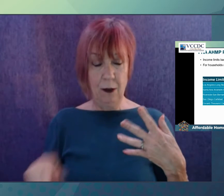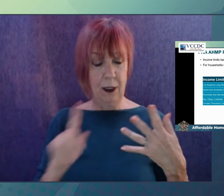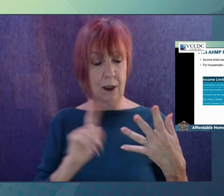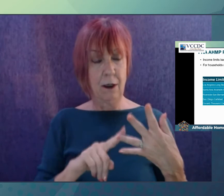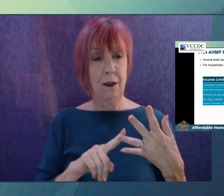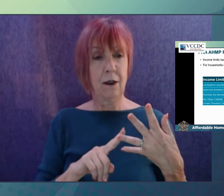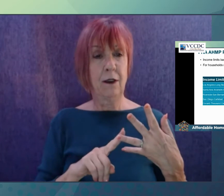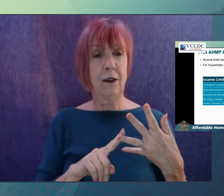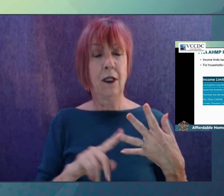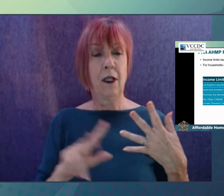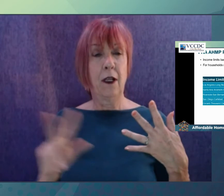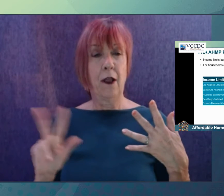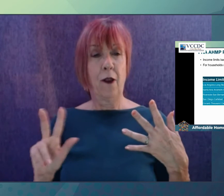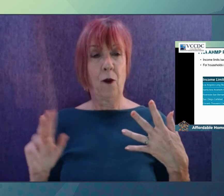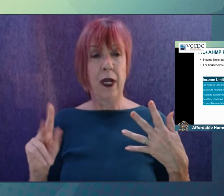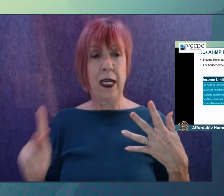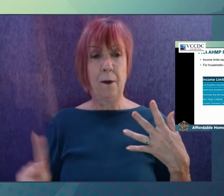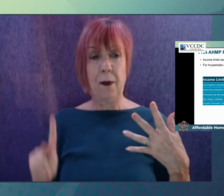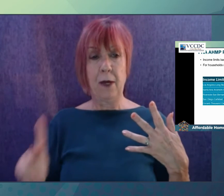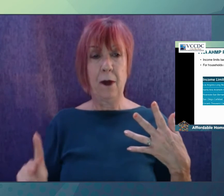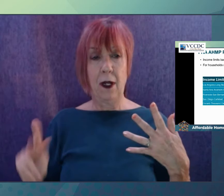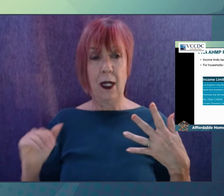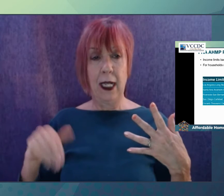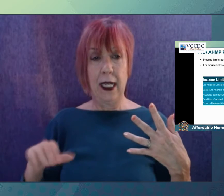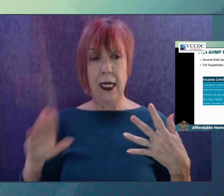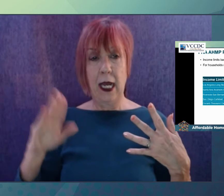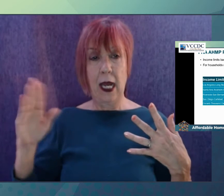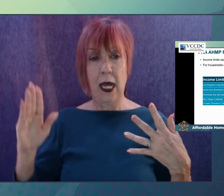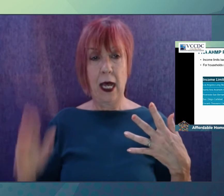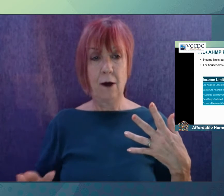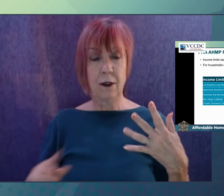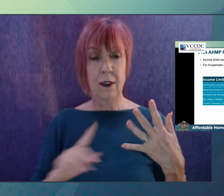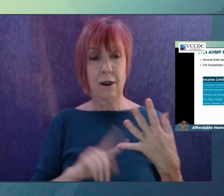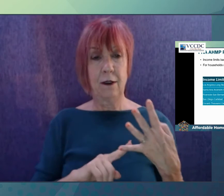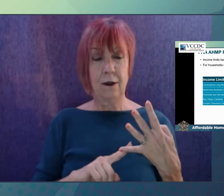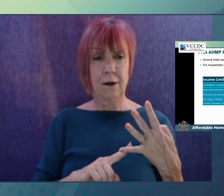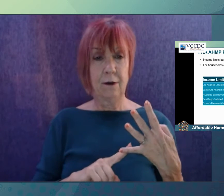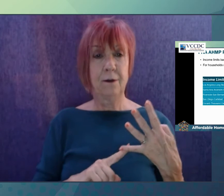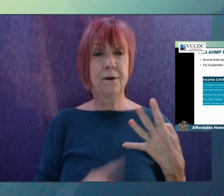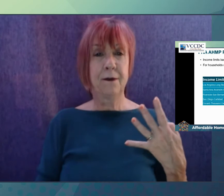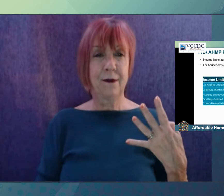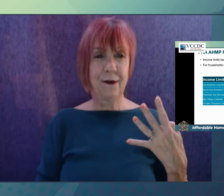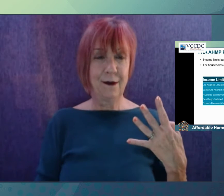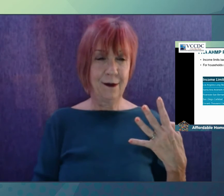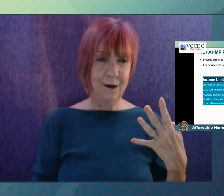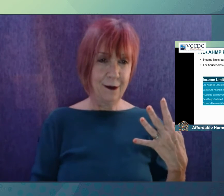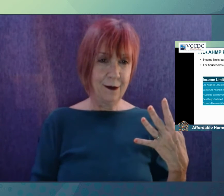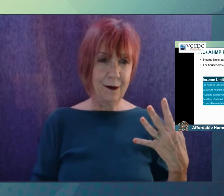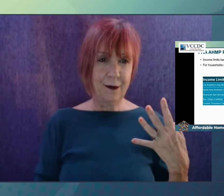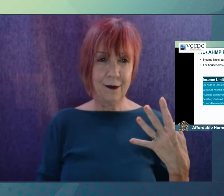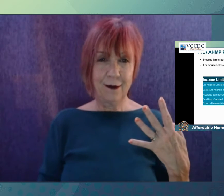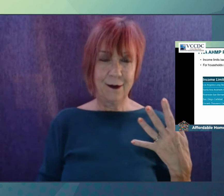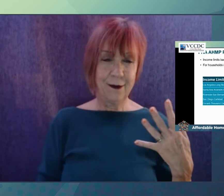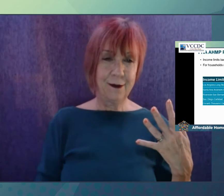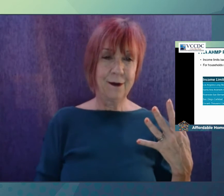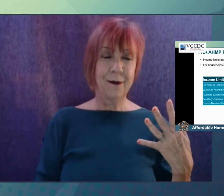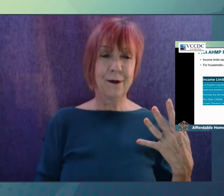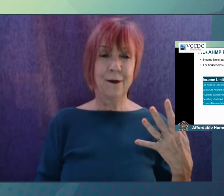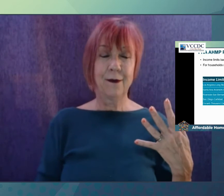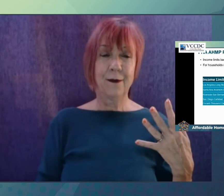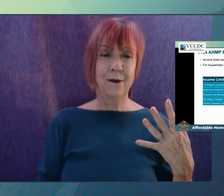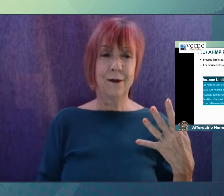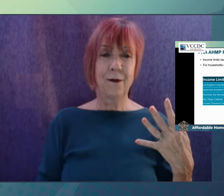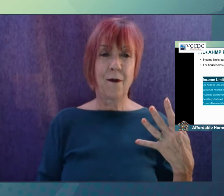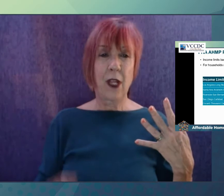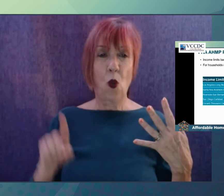$133,333 for a three-person household, and for a four-person household in Los Angeles County, we can go to $160,000 as far